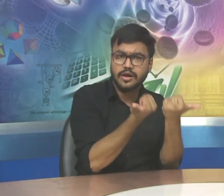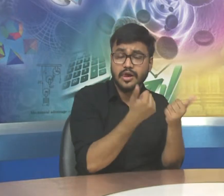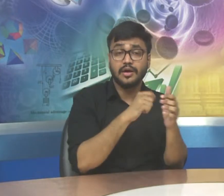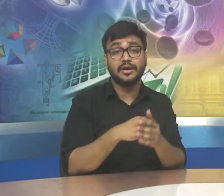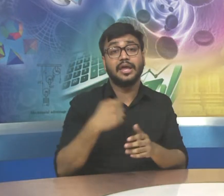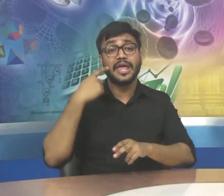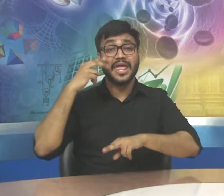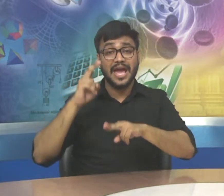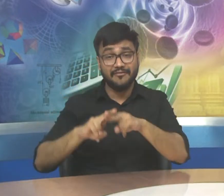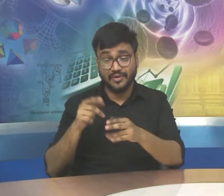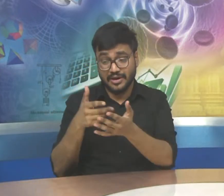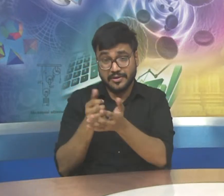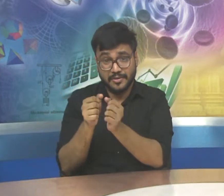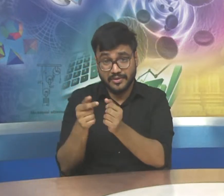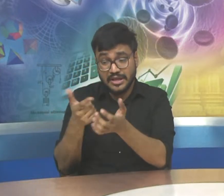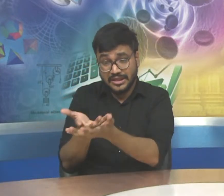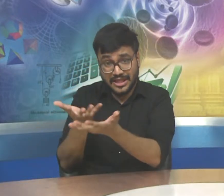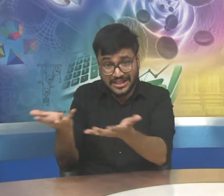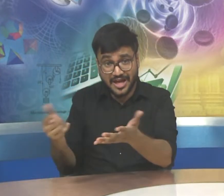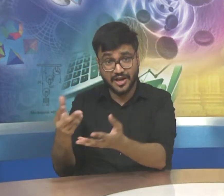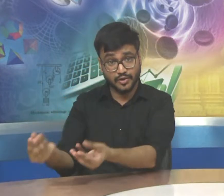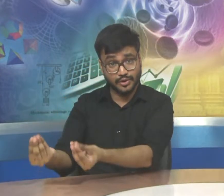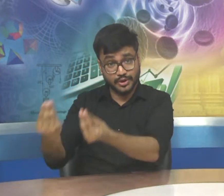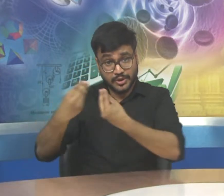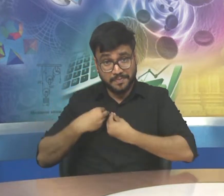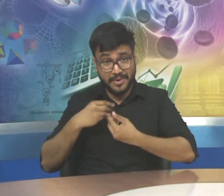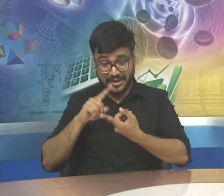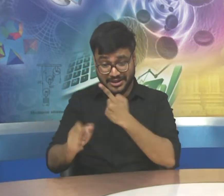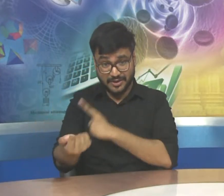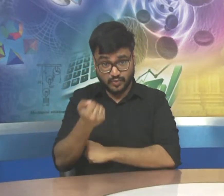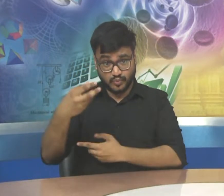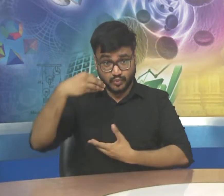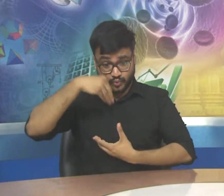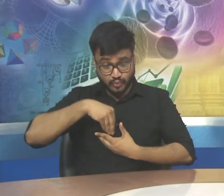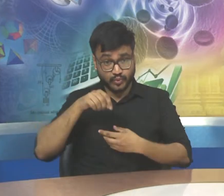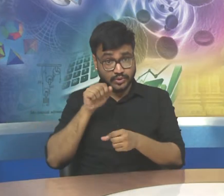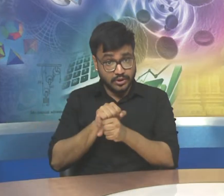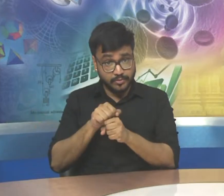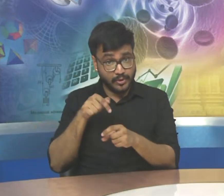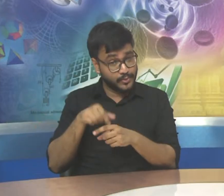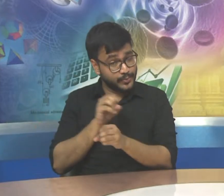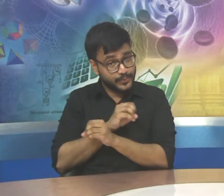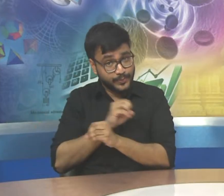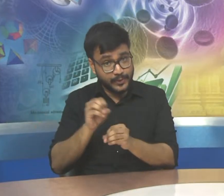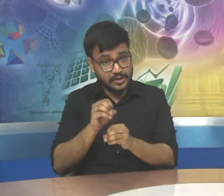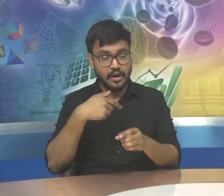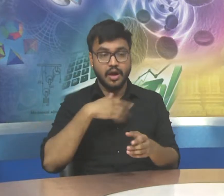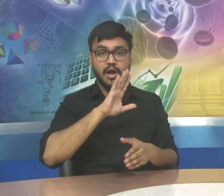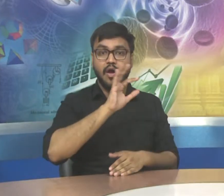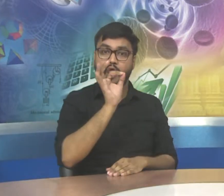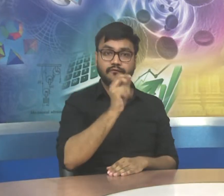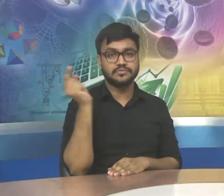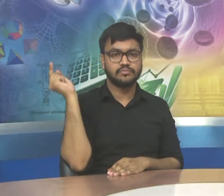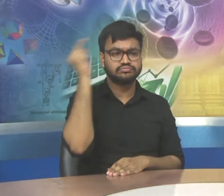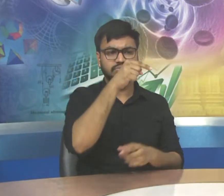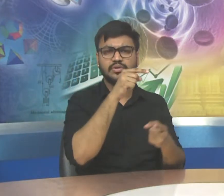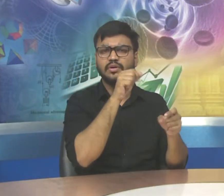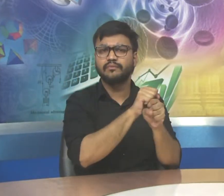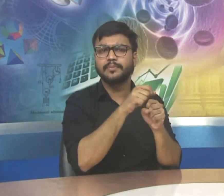after eating food, we get the energy and the ability so we can walk,